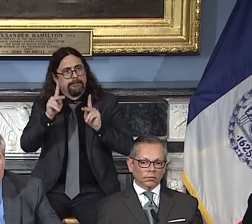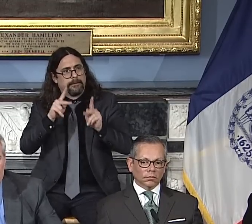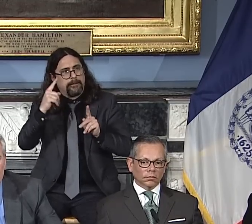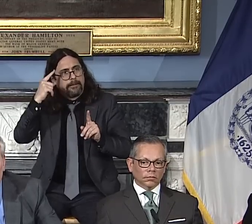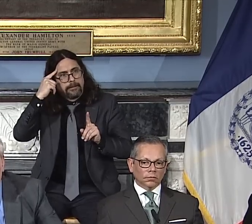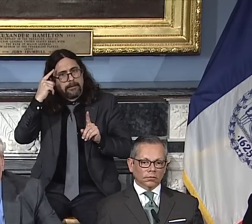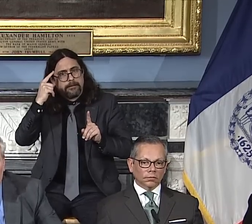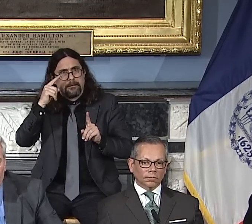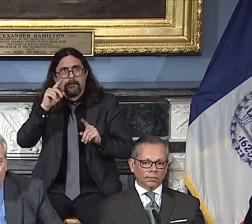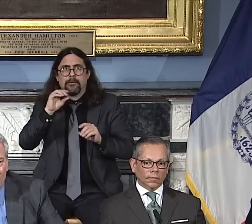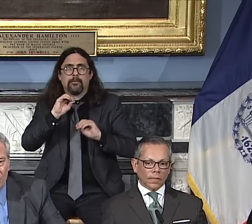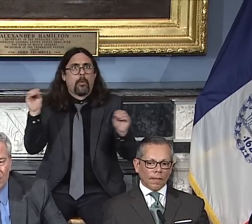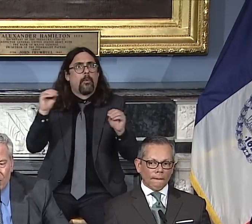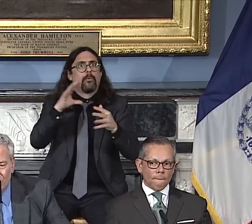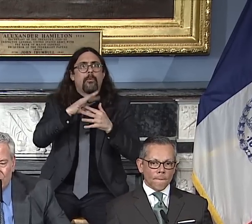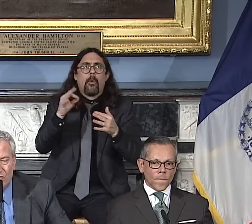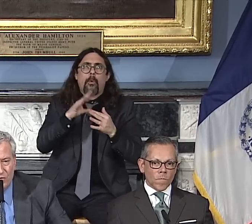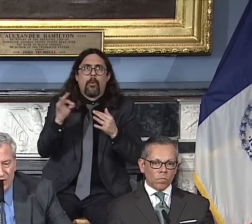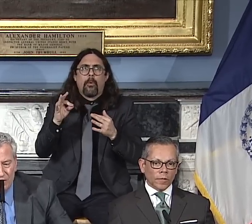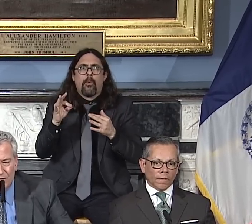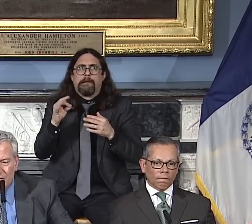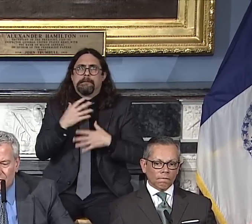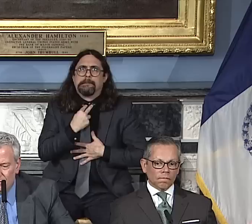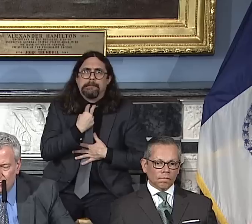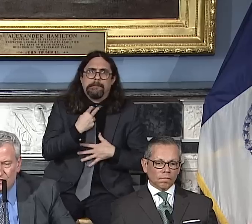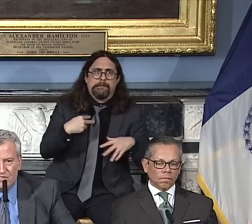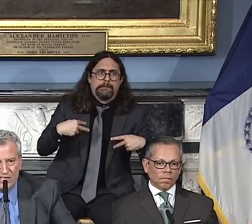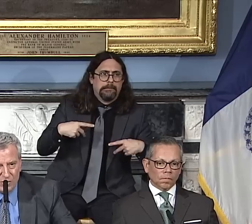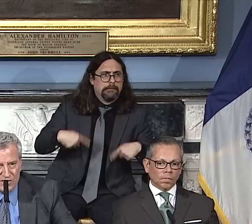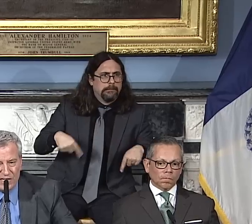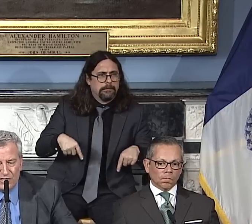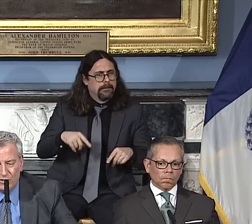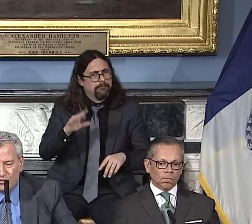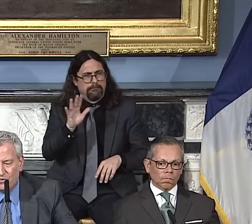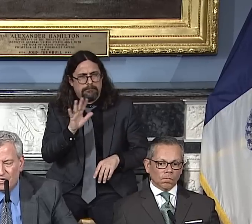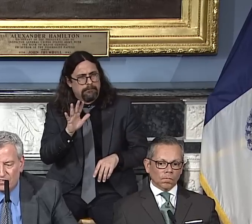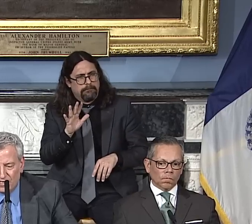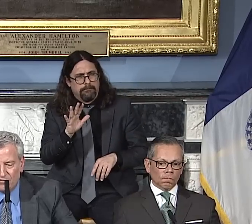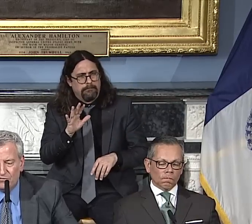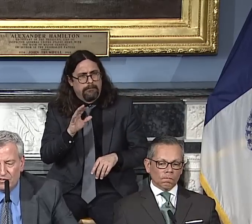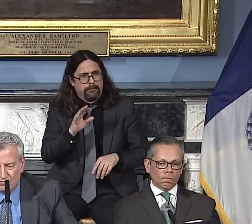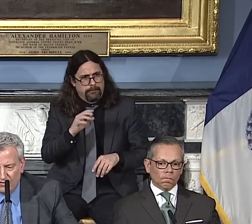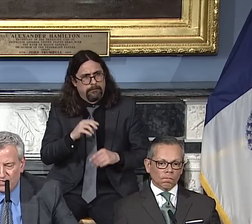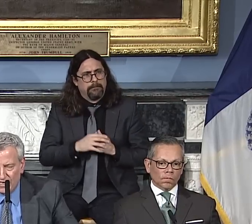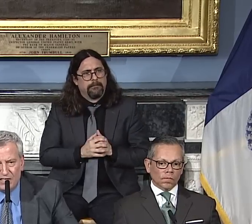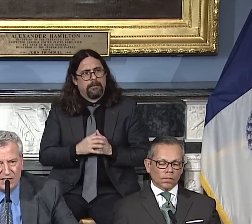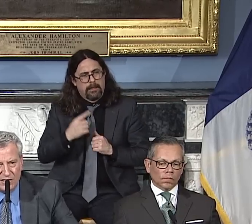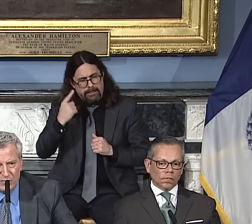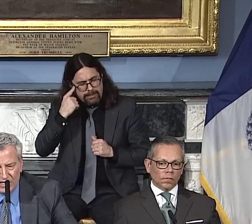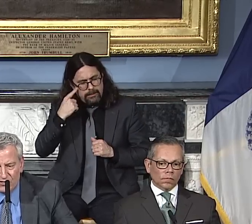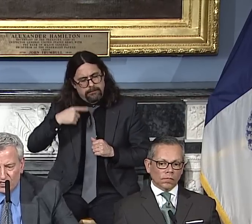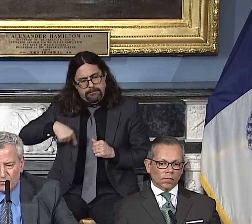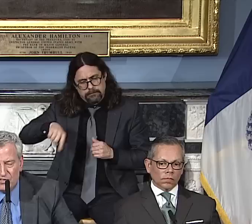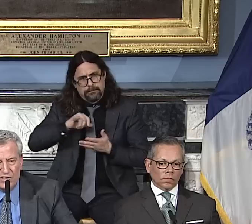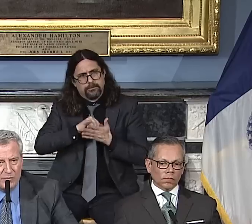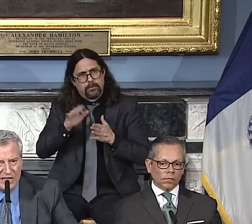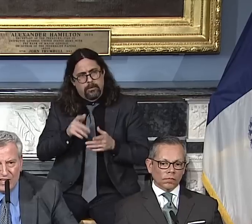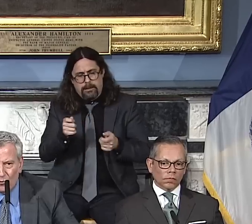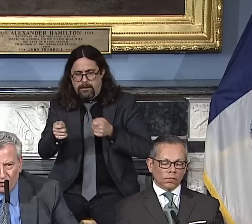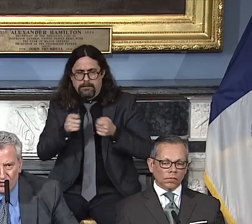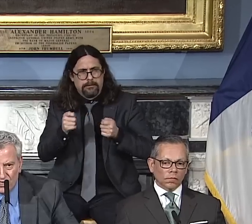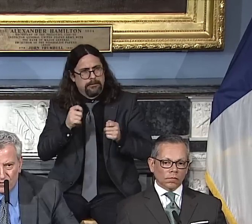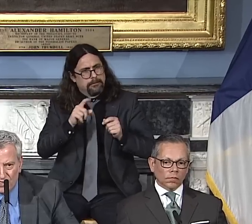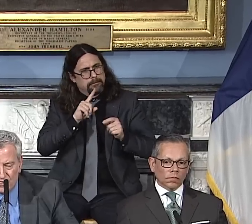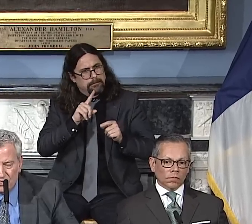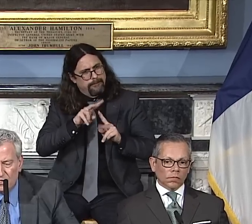ever-changing information very, very well. And I think we've sort of tried to do it in sequence as we knew things, and they've taken it in and made adjustments. They're going to make a